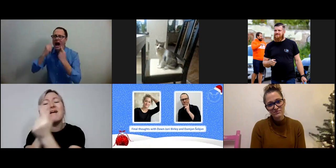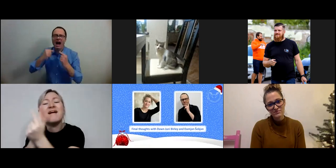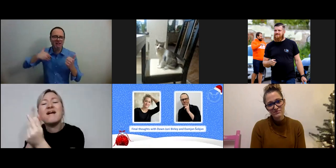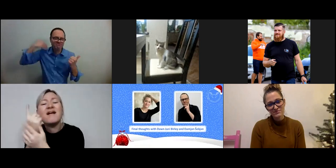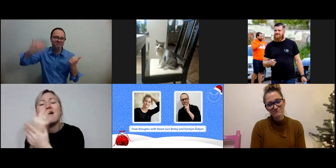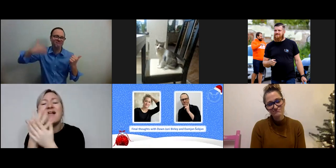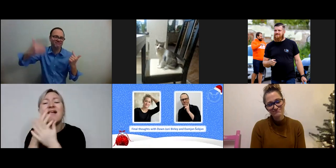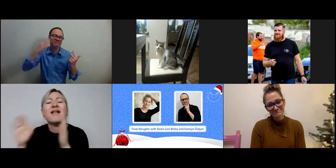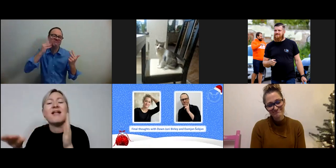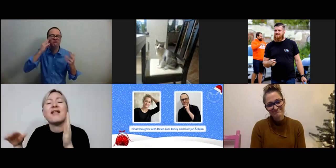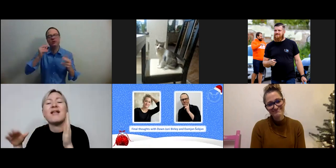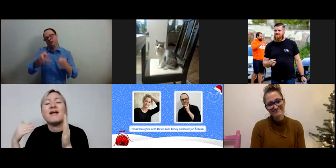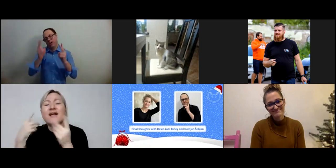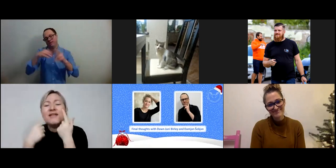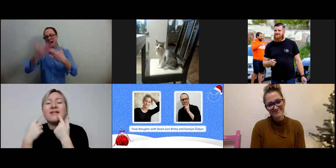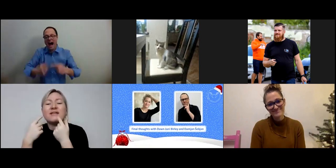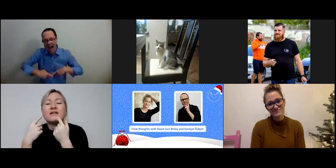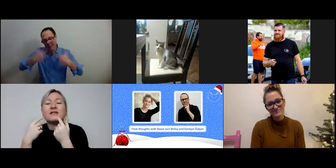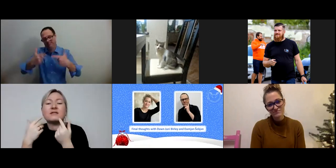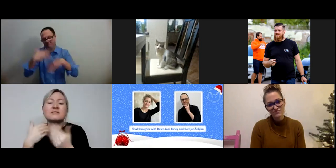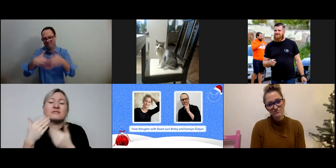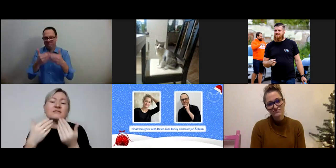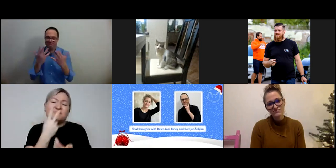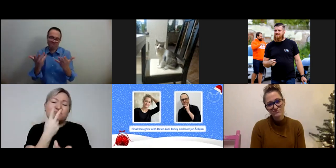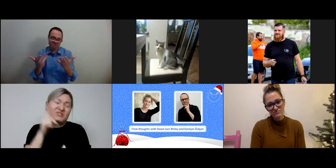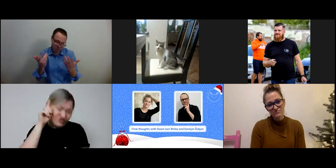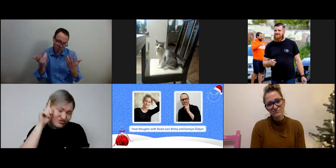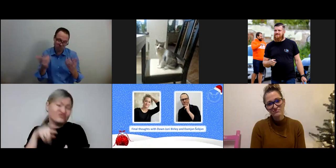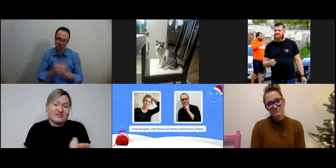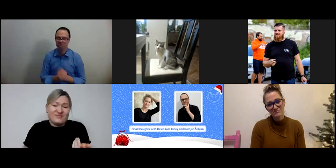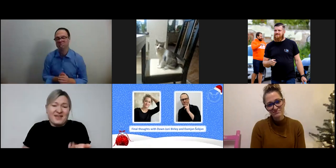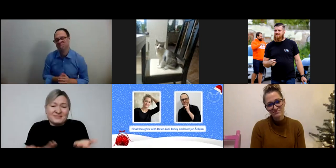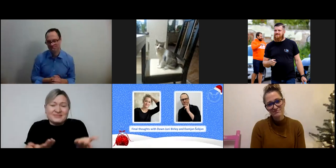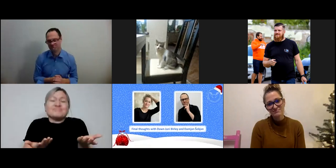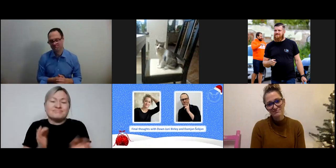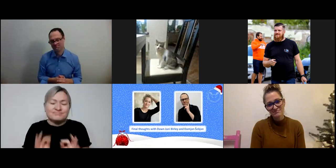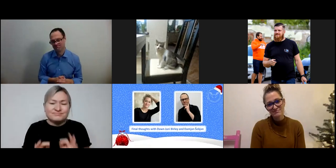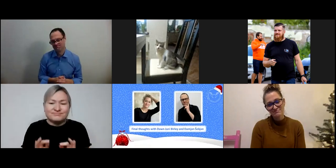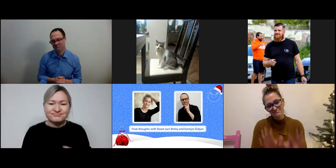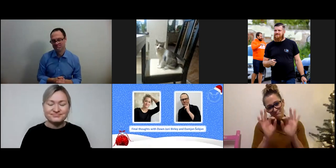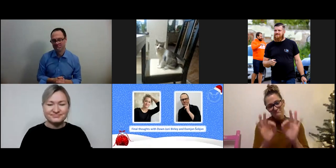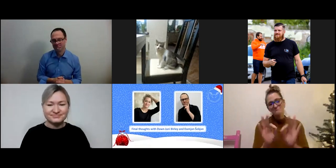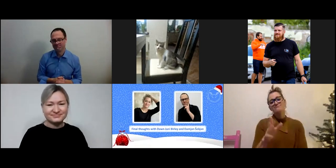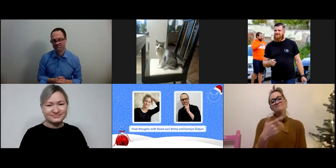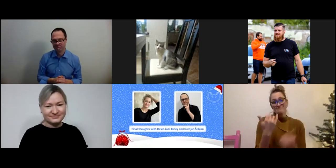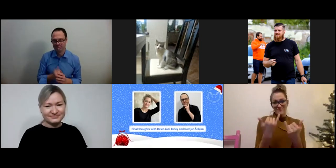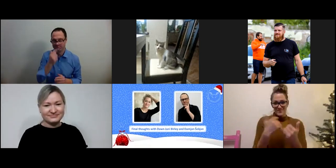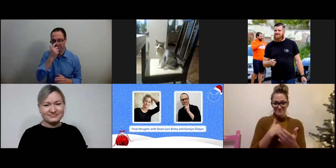This is not the first time I am saying goodbye. This is part of the Dev Global experience, isn't it?